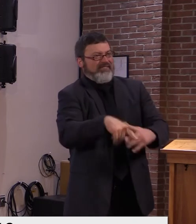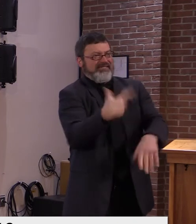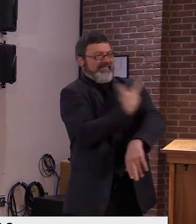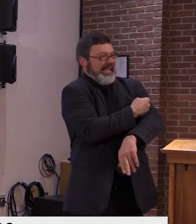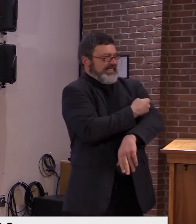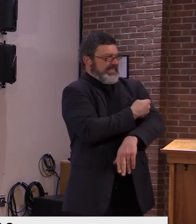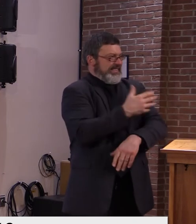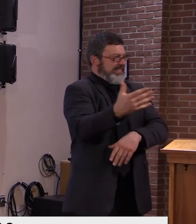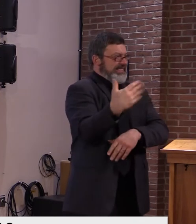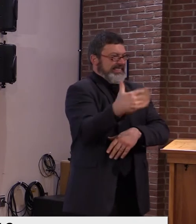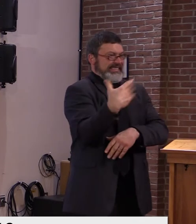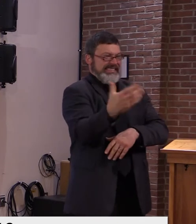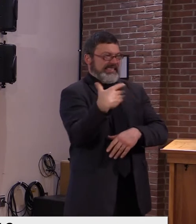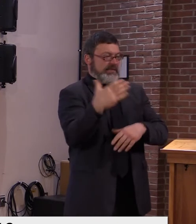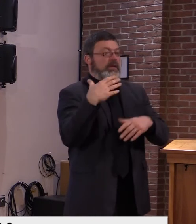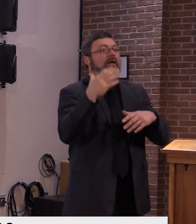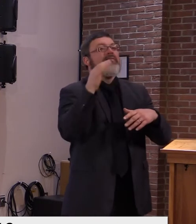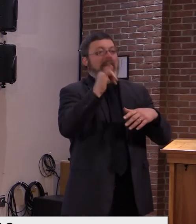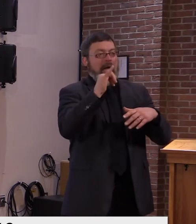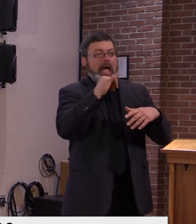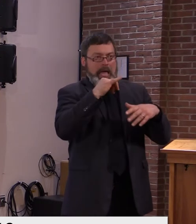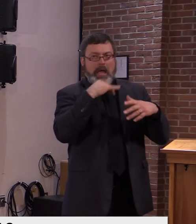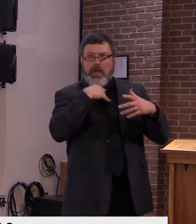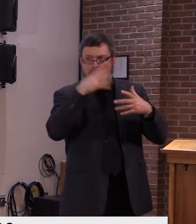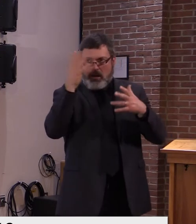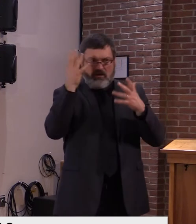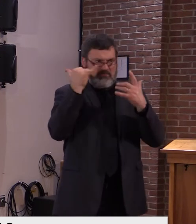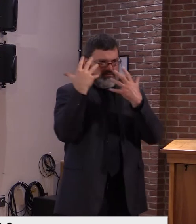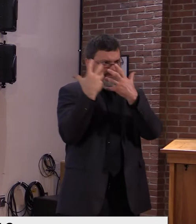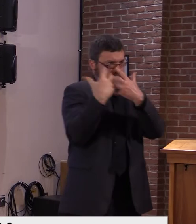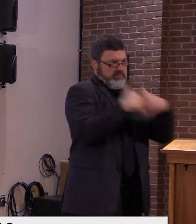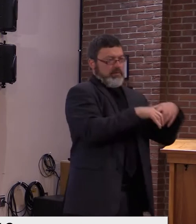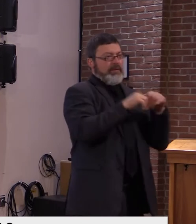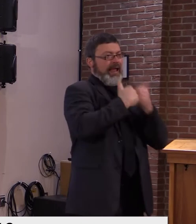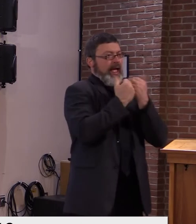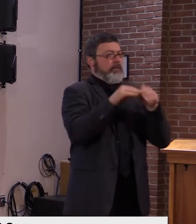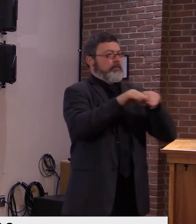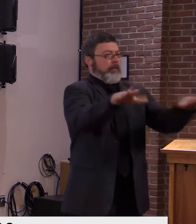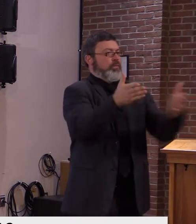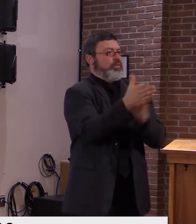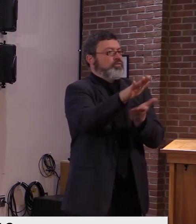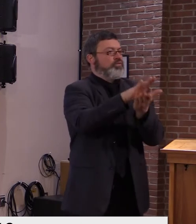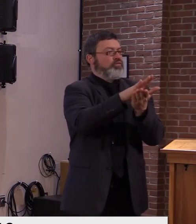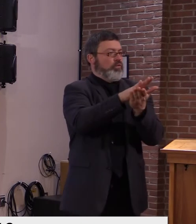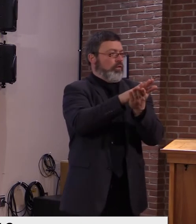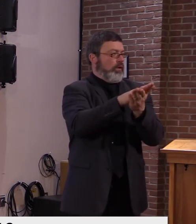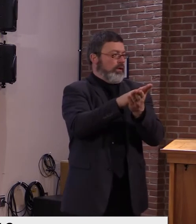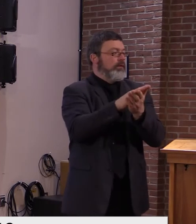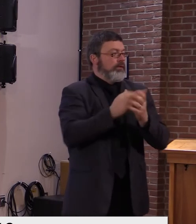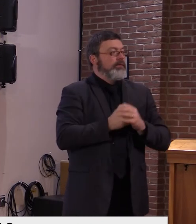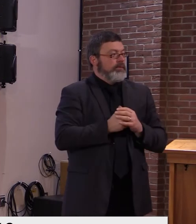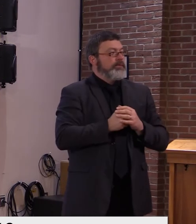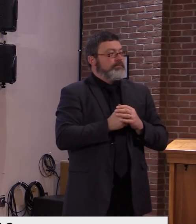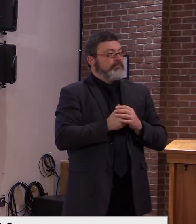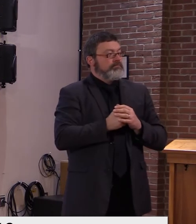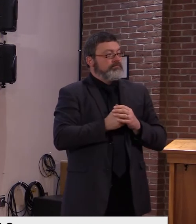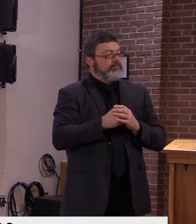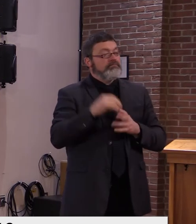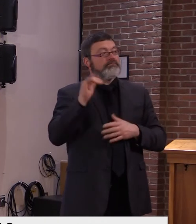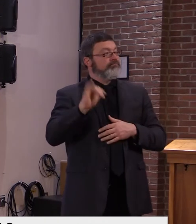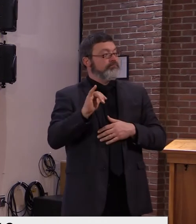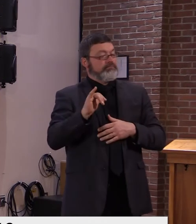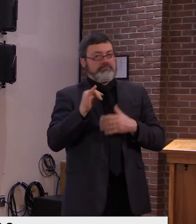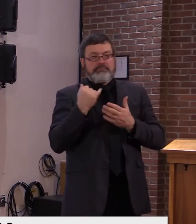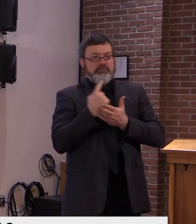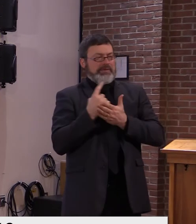key aspect of that work will be to assess the impact. We learned this week that the National Assessment of Education Progress, or NAEP,